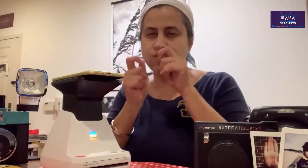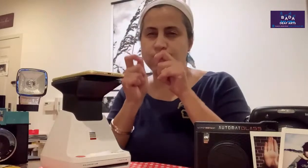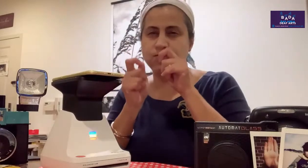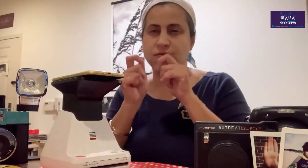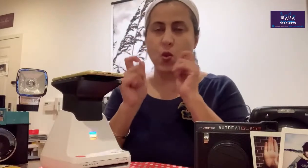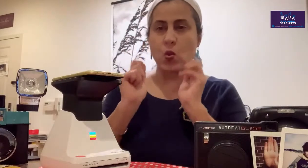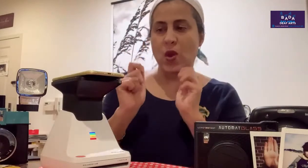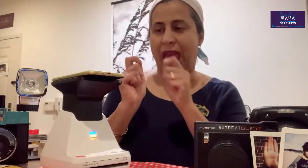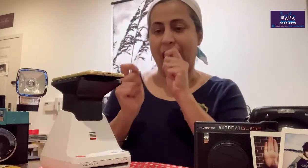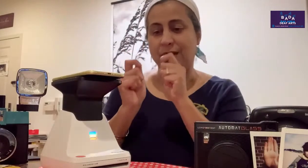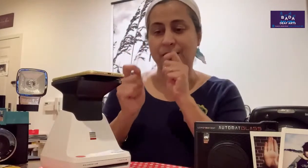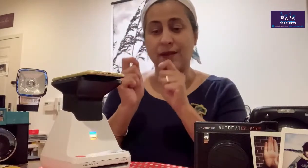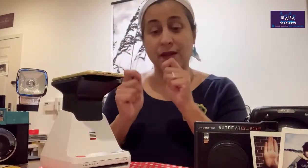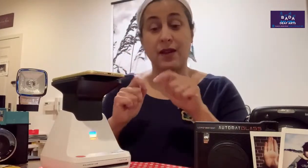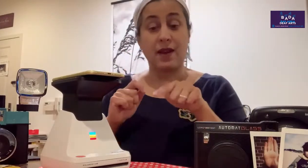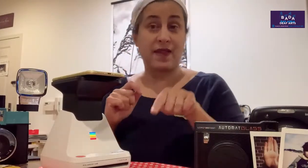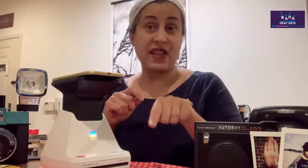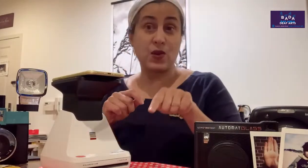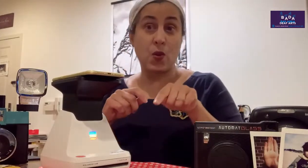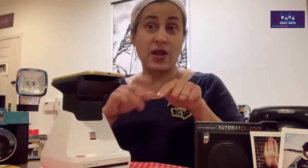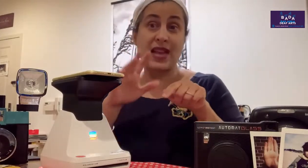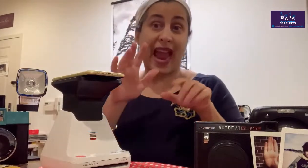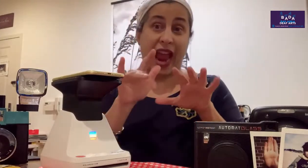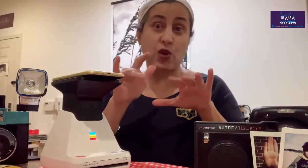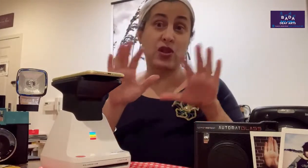Now with this camera, you can make some minor adjustments.